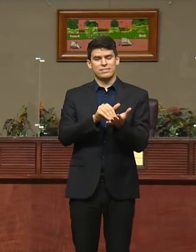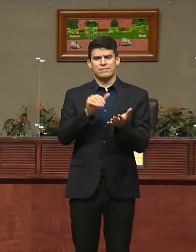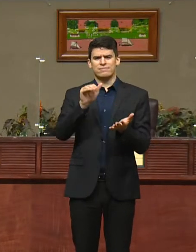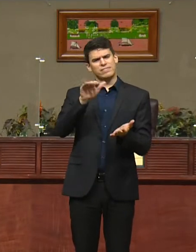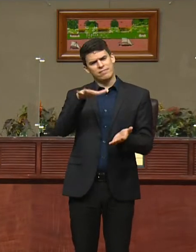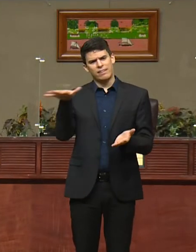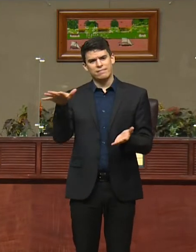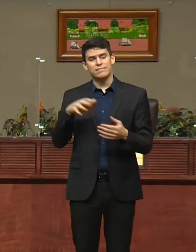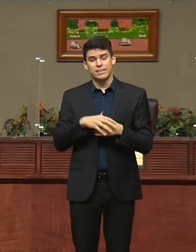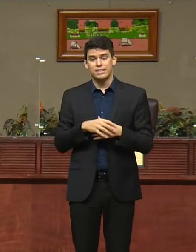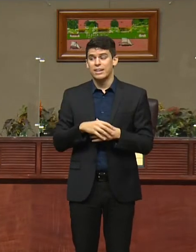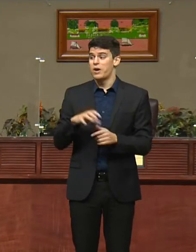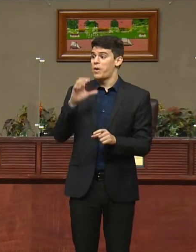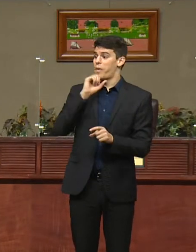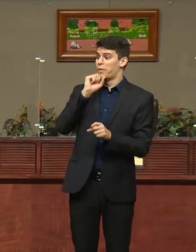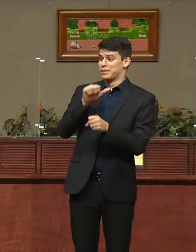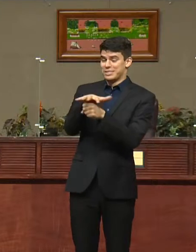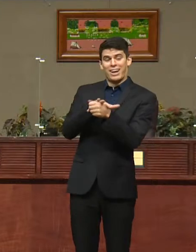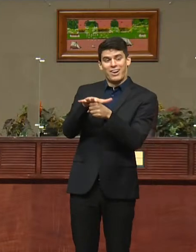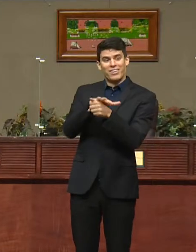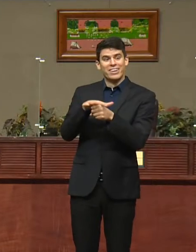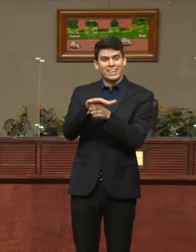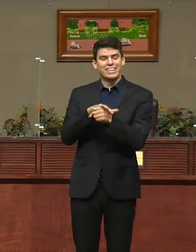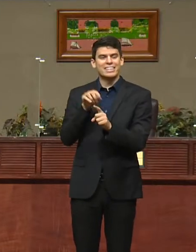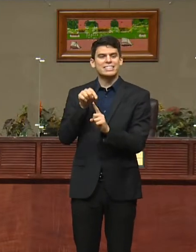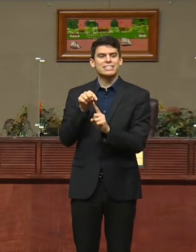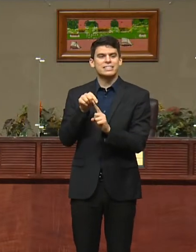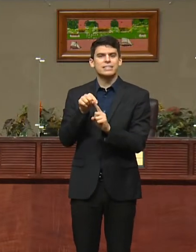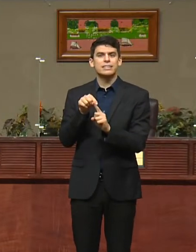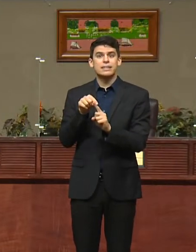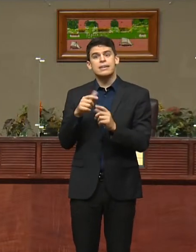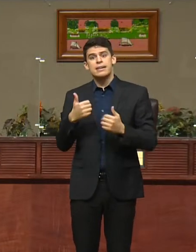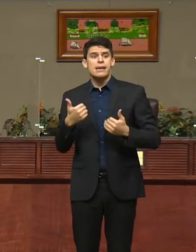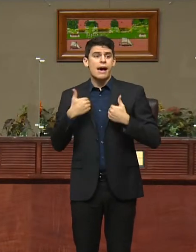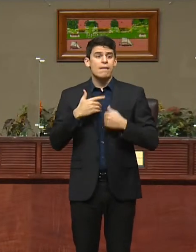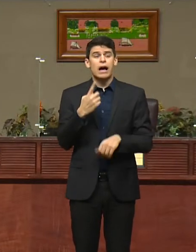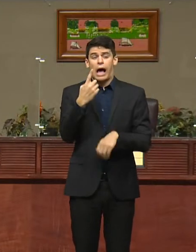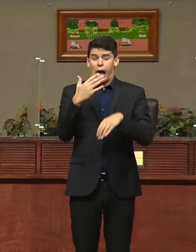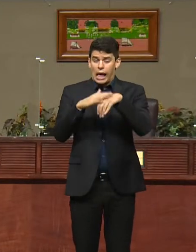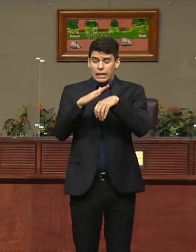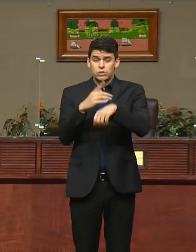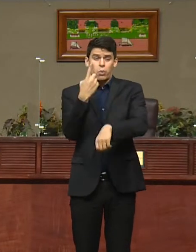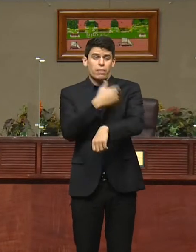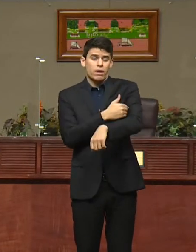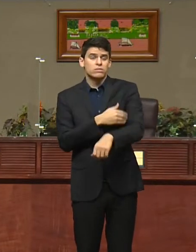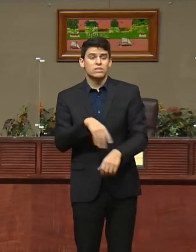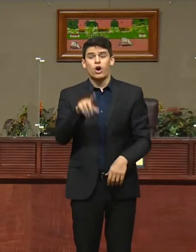The Orange County resident that at least have 1 dose is